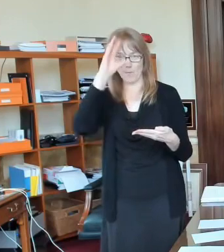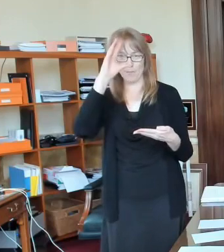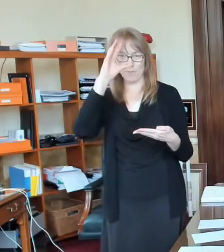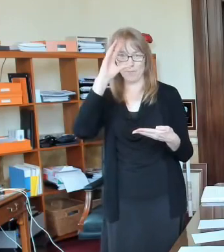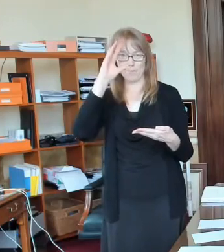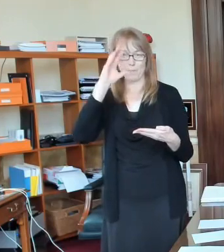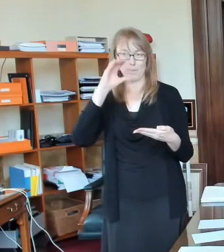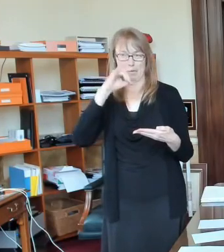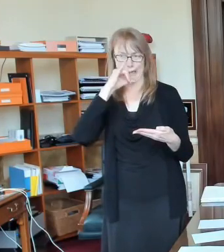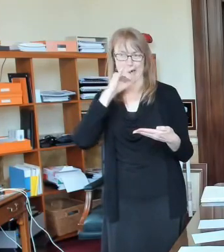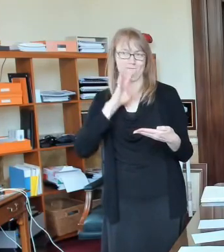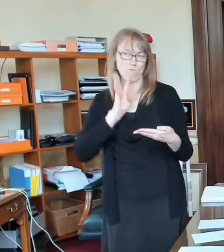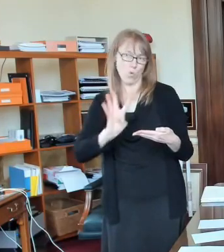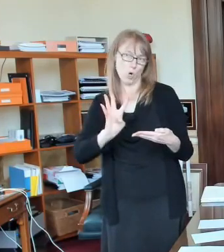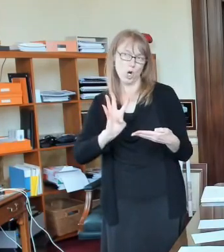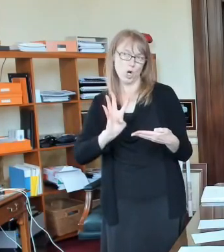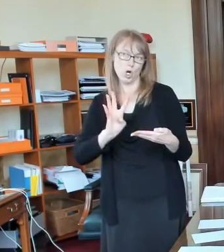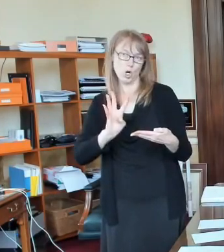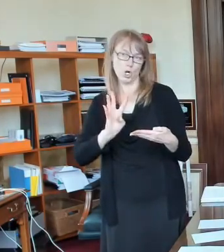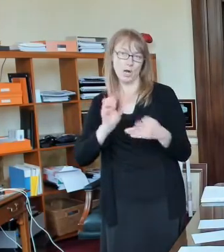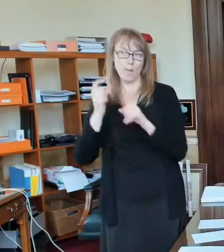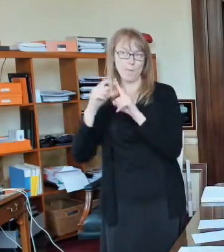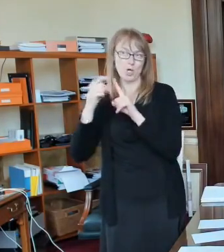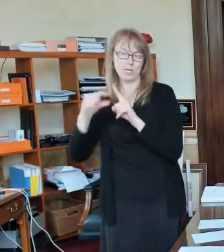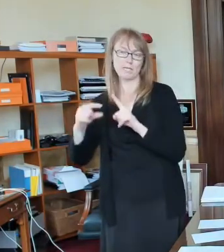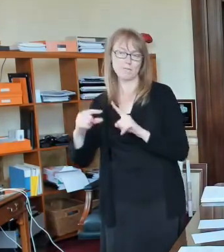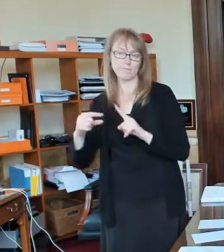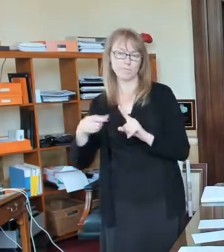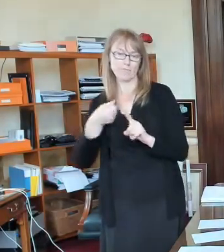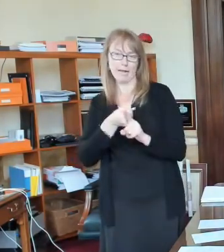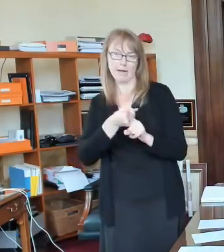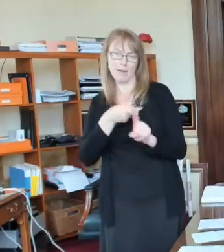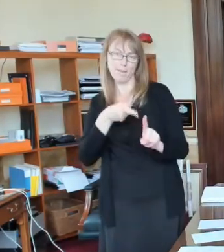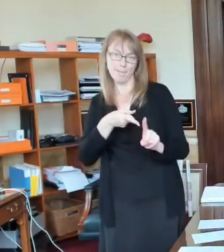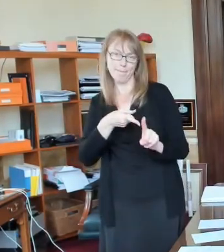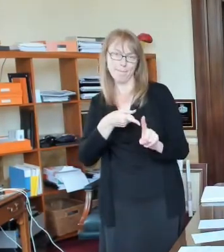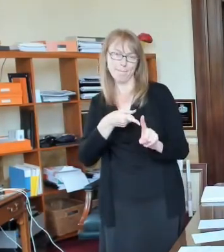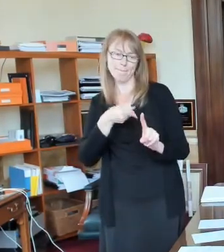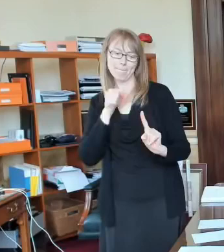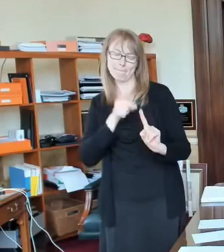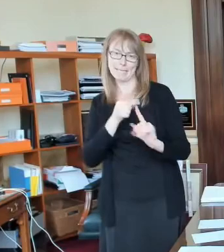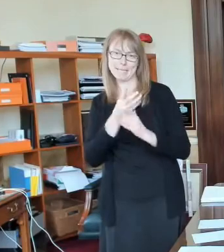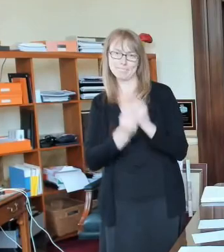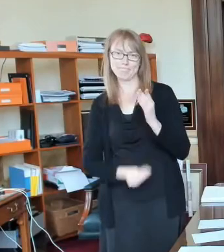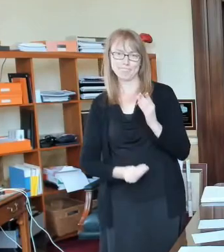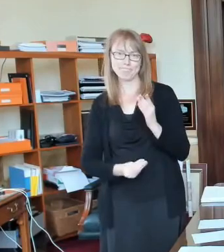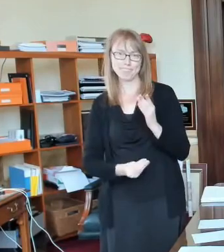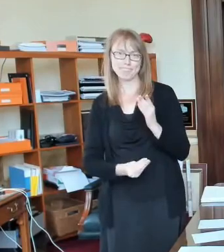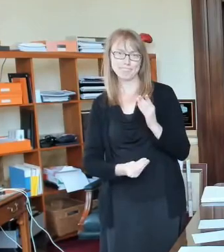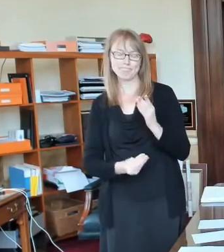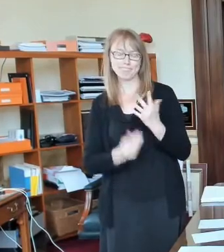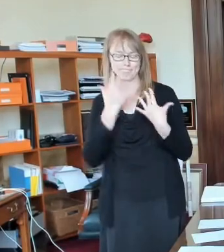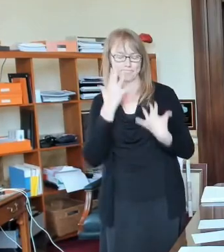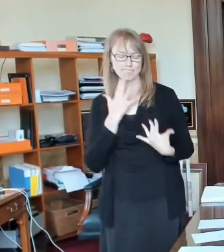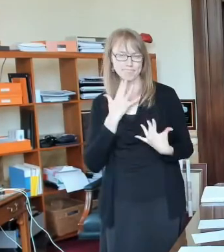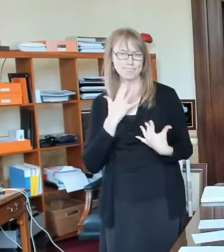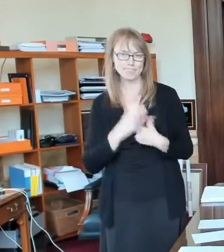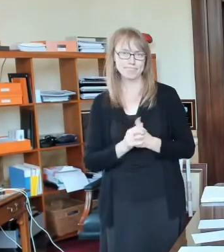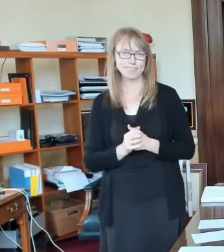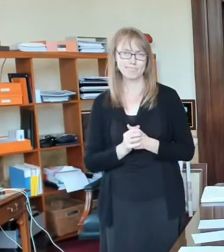has passed away. And that is just So tragic.